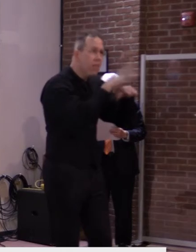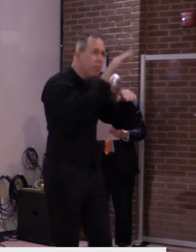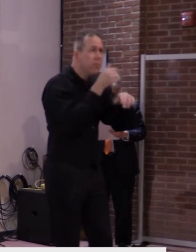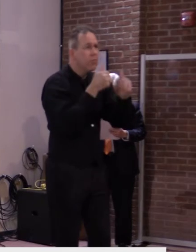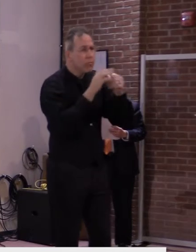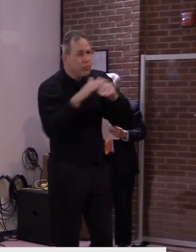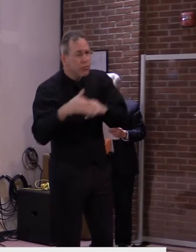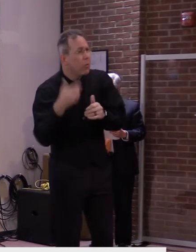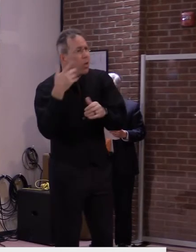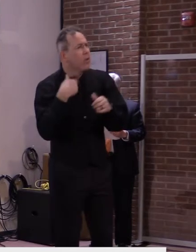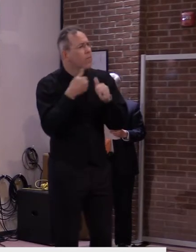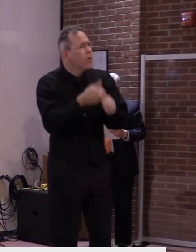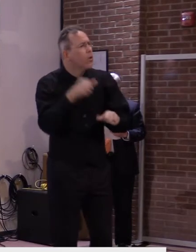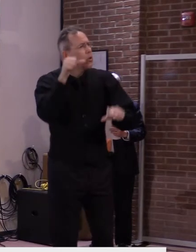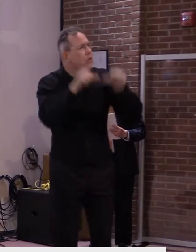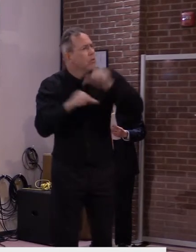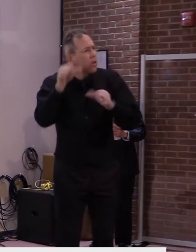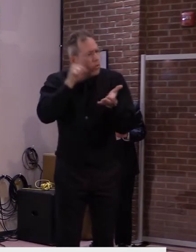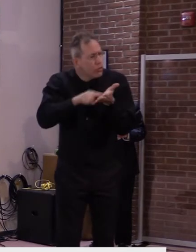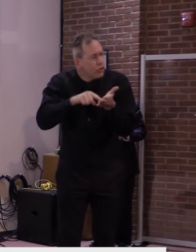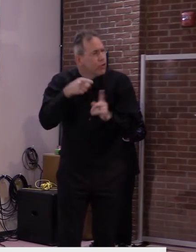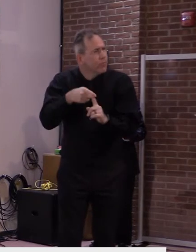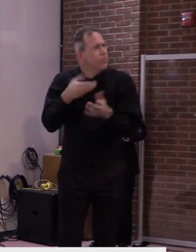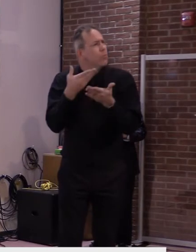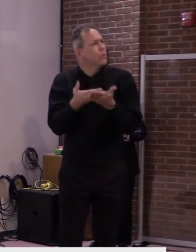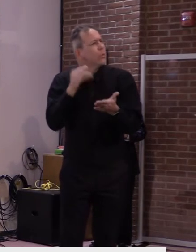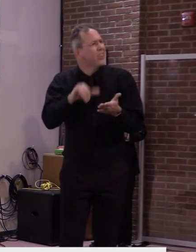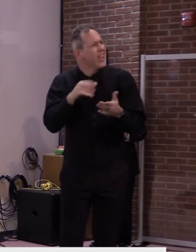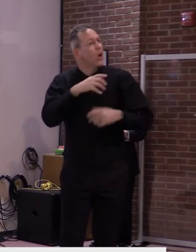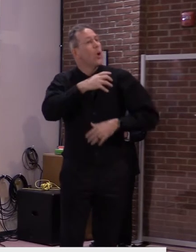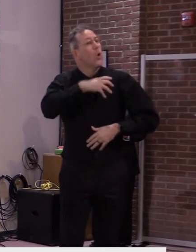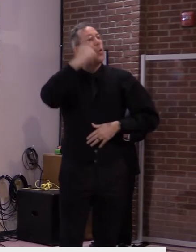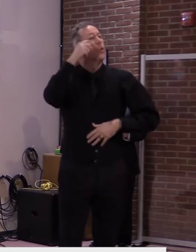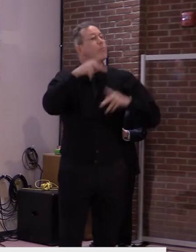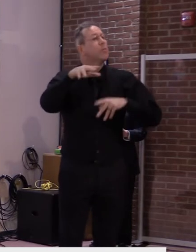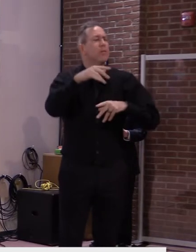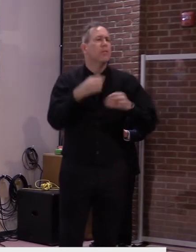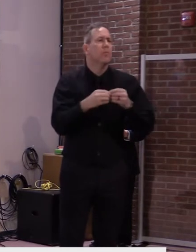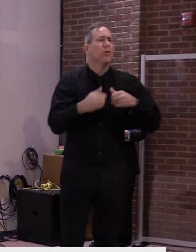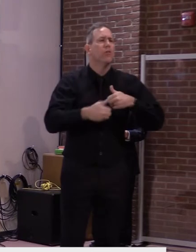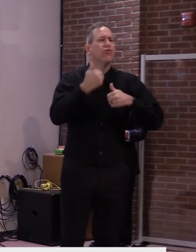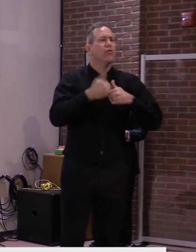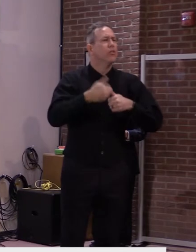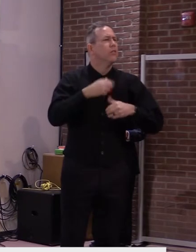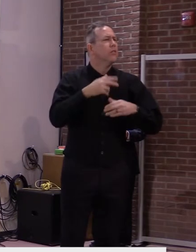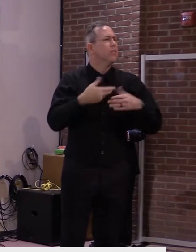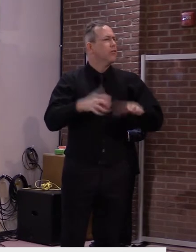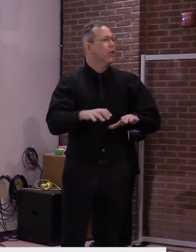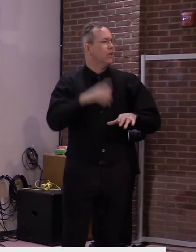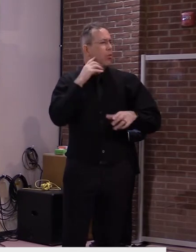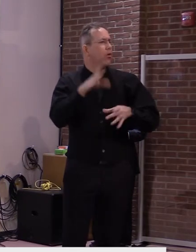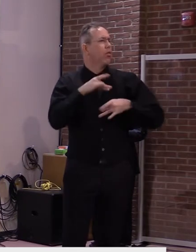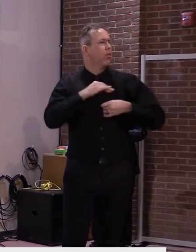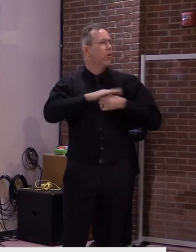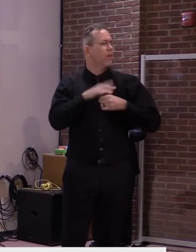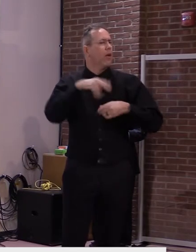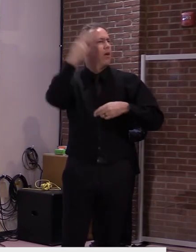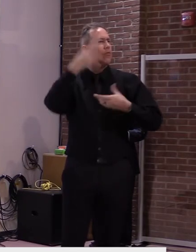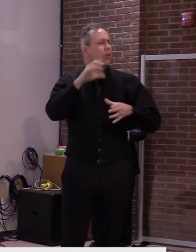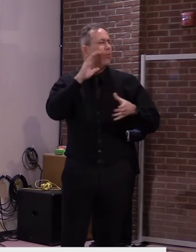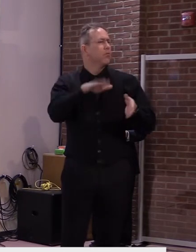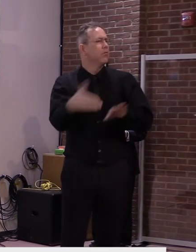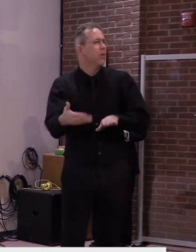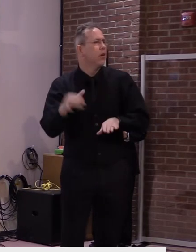likely you are to die if you contract this virus. Now, I've heard concerns and comments from some who